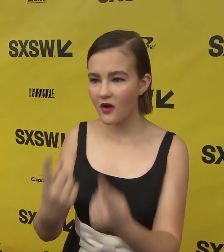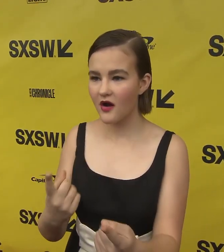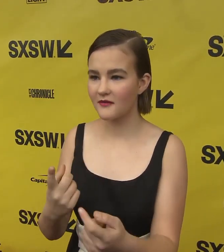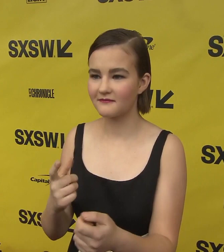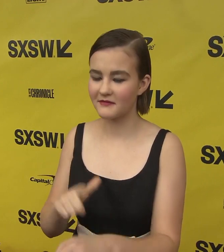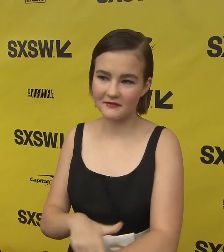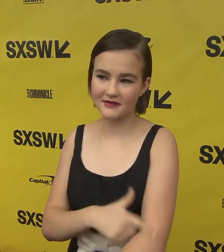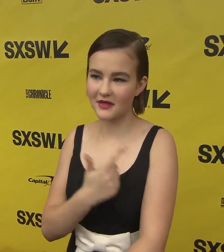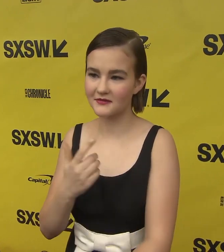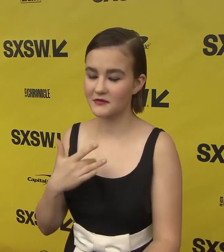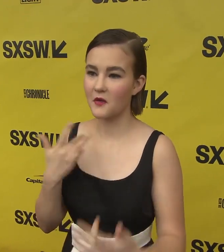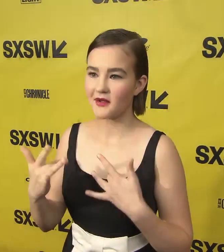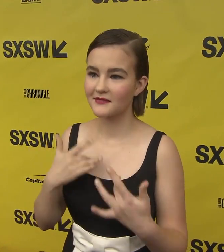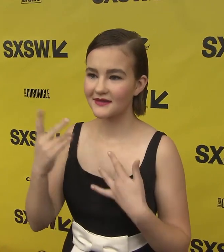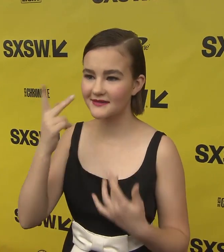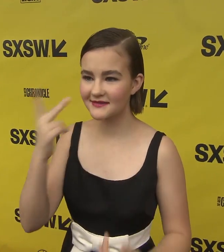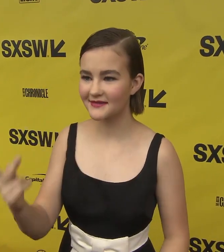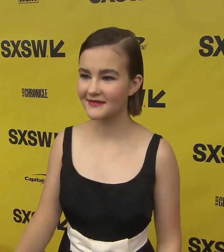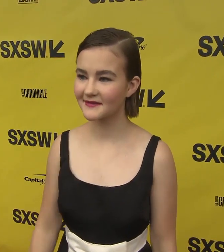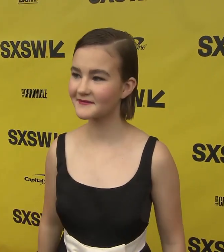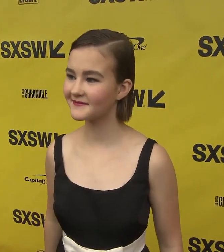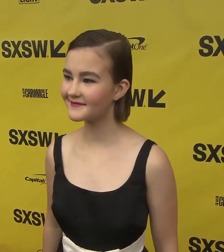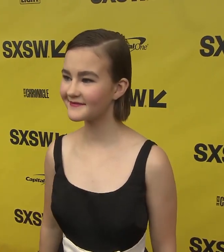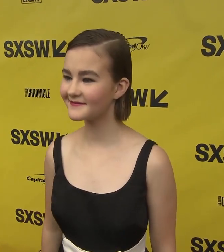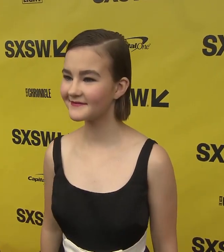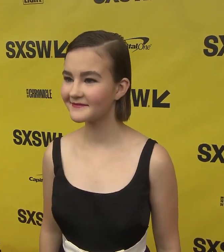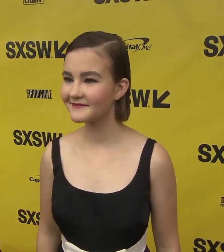for so long, and so I'm very excited to see it.